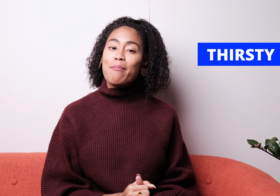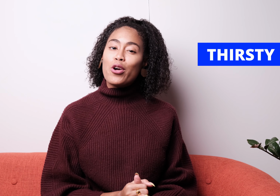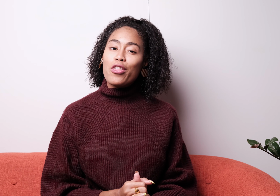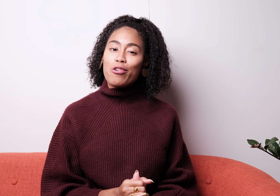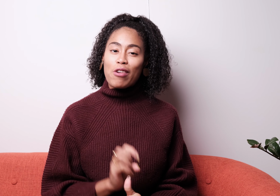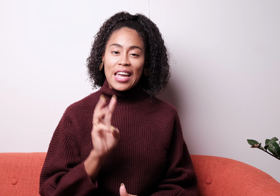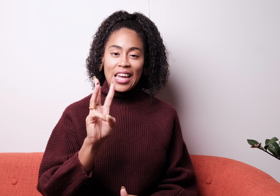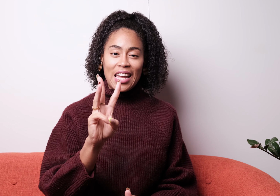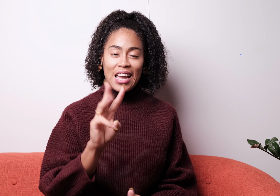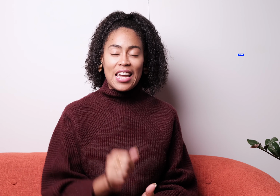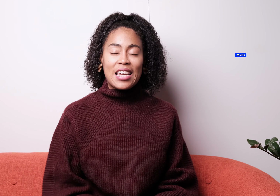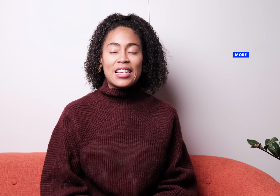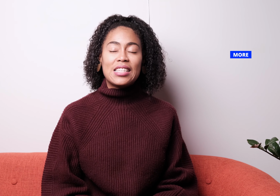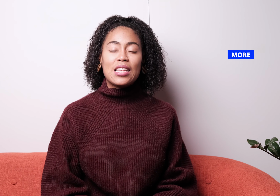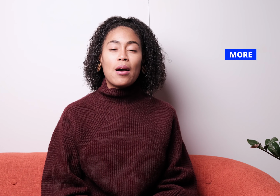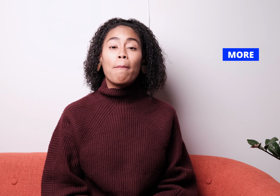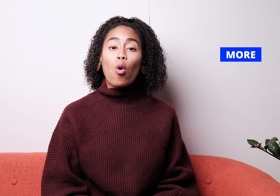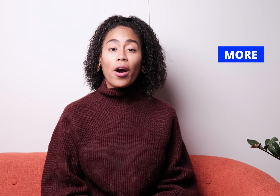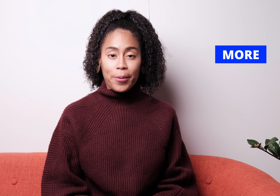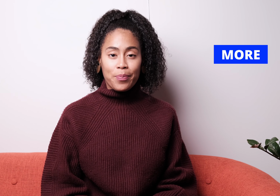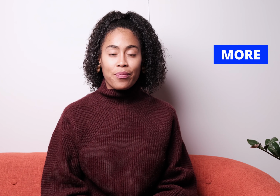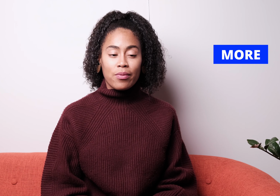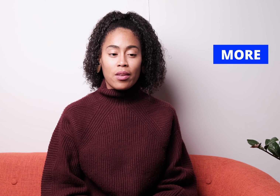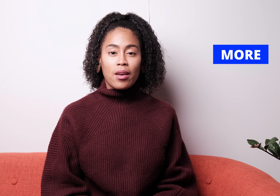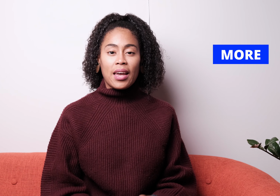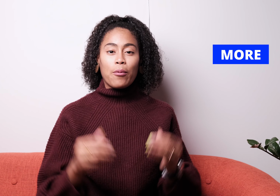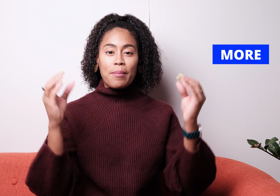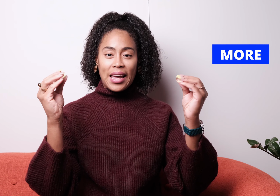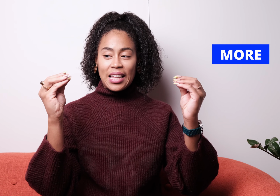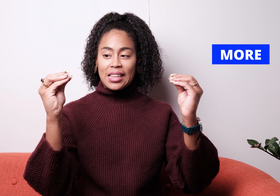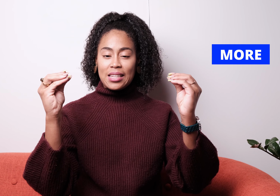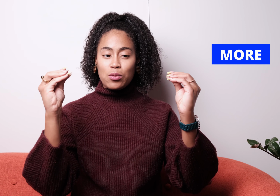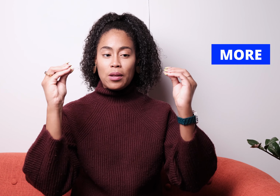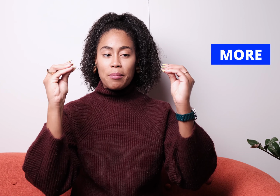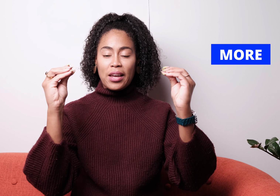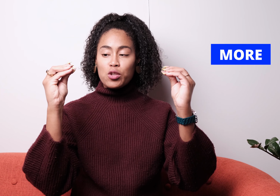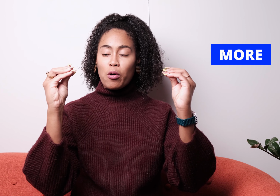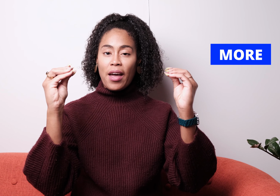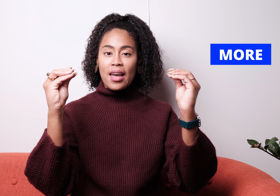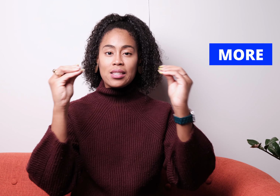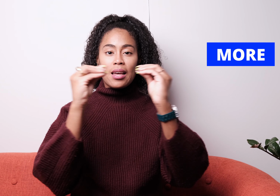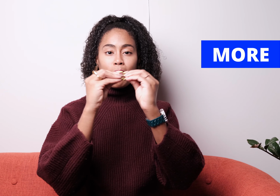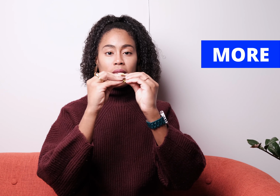Number 3 is more. And we make it like this. We pinch both hands and put them